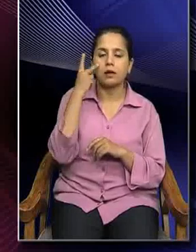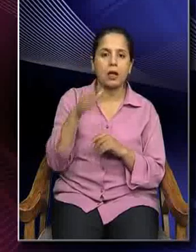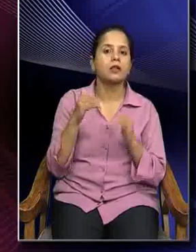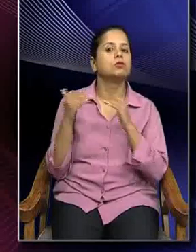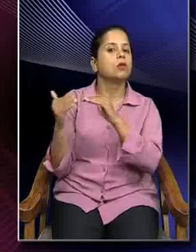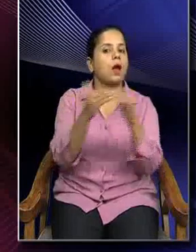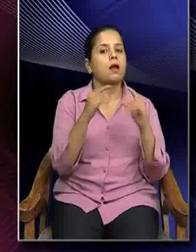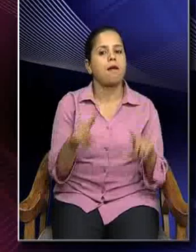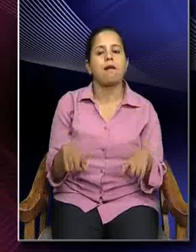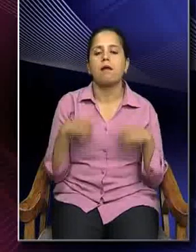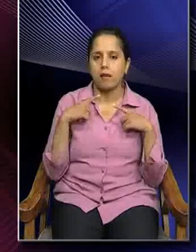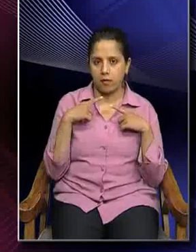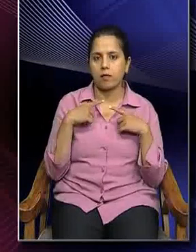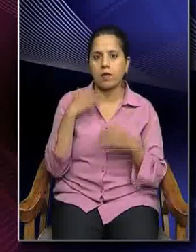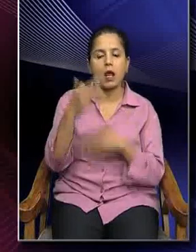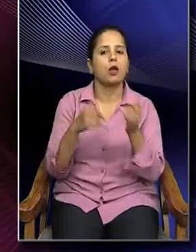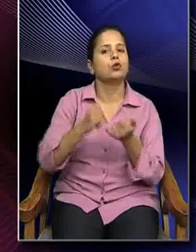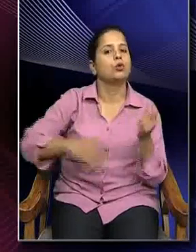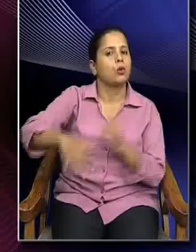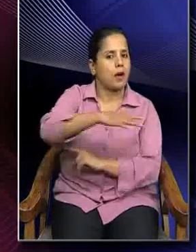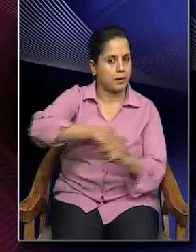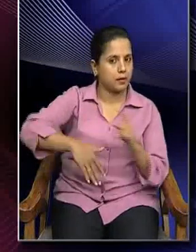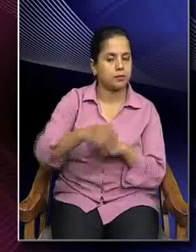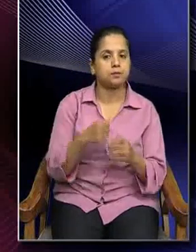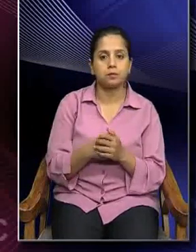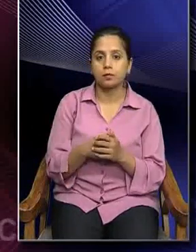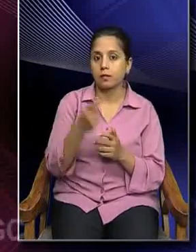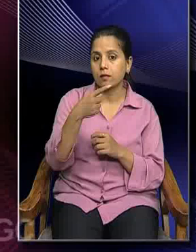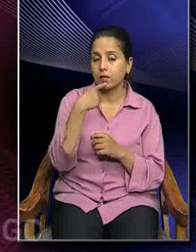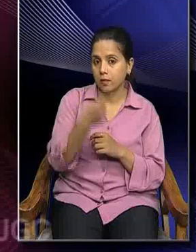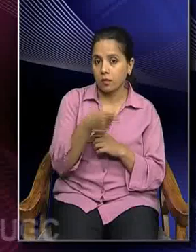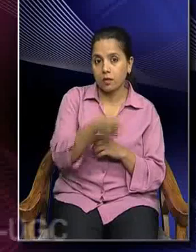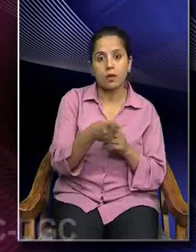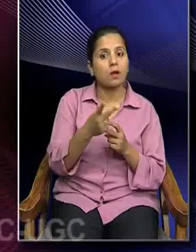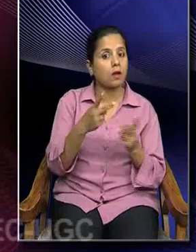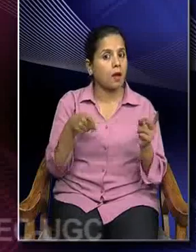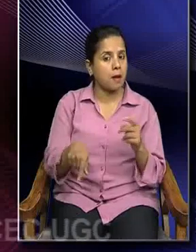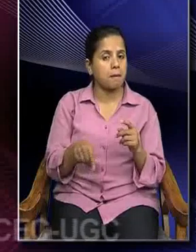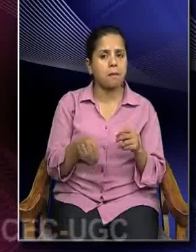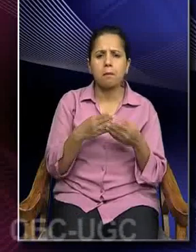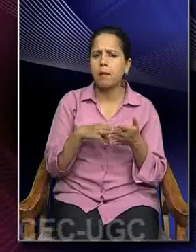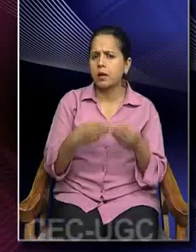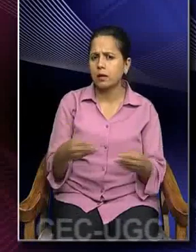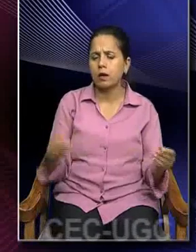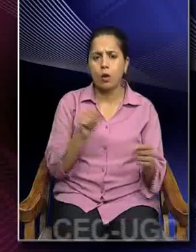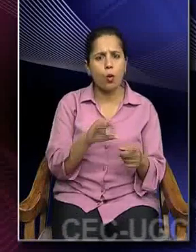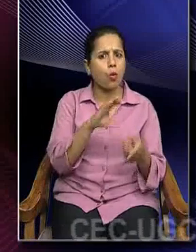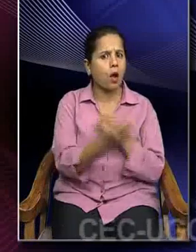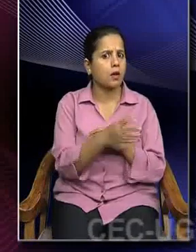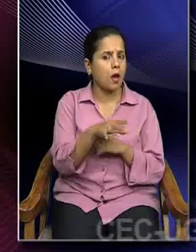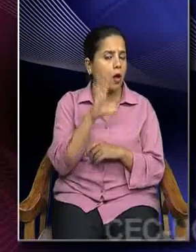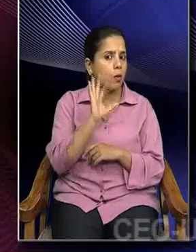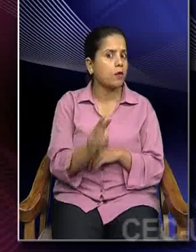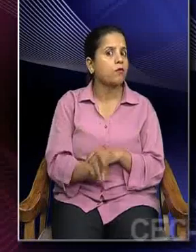standard of living of the society. Now, material culture has extrinsic values